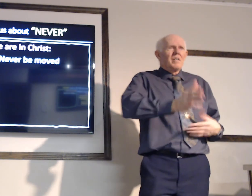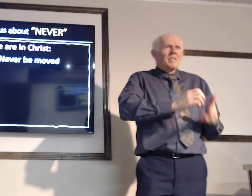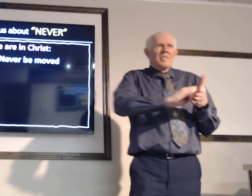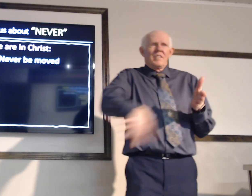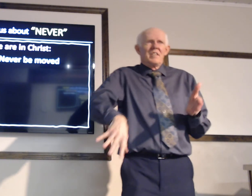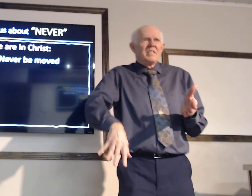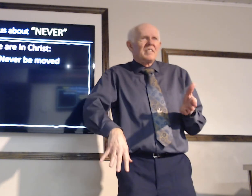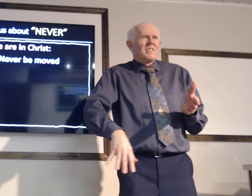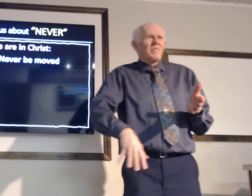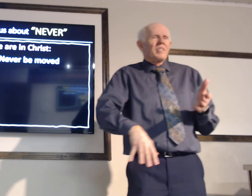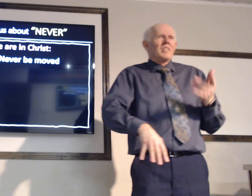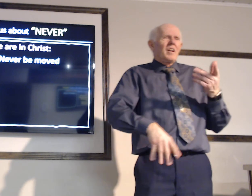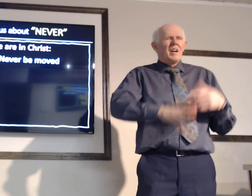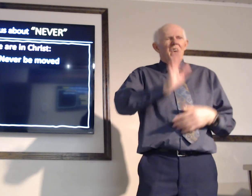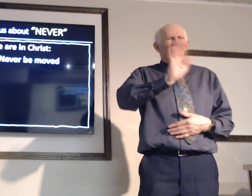We should never be moved.